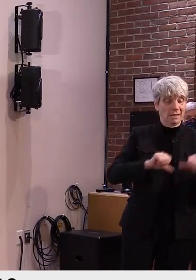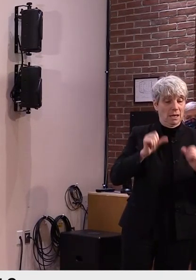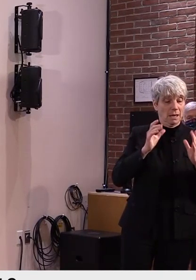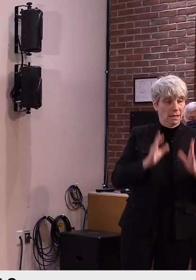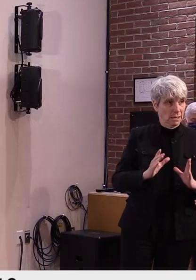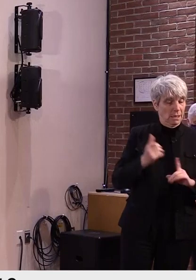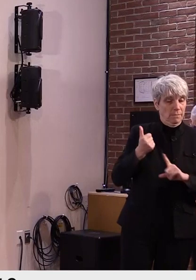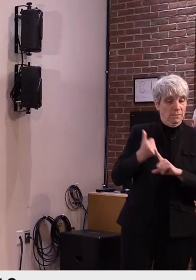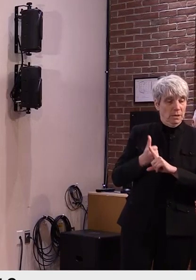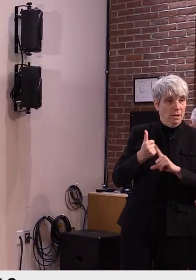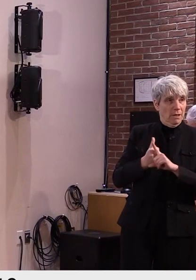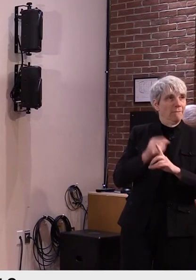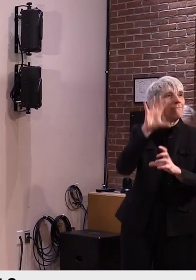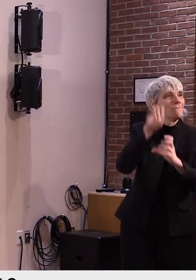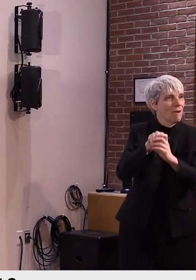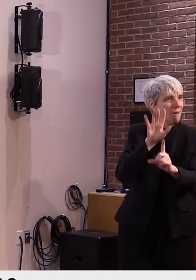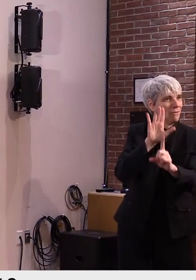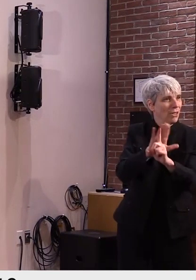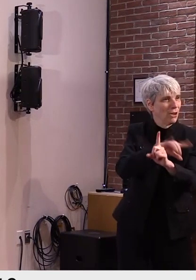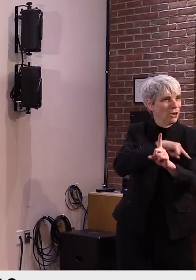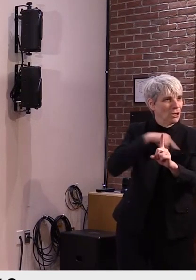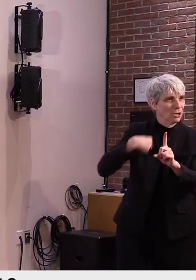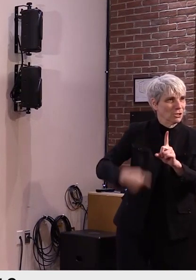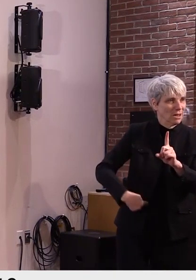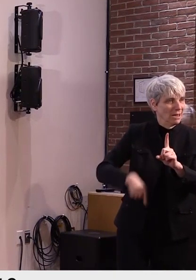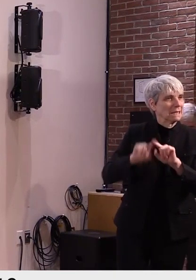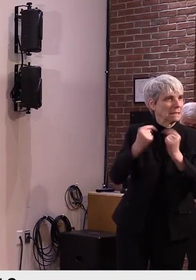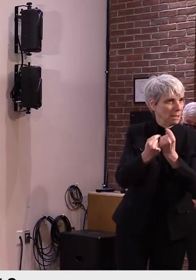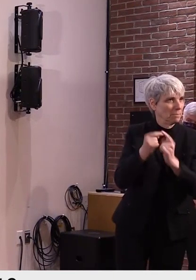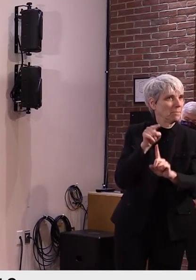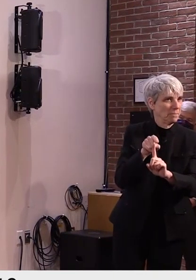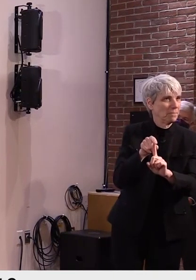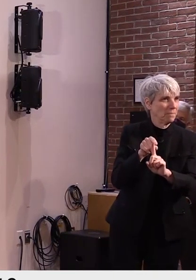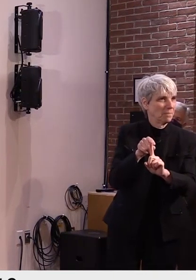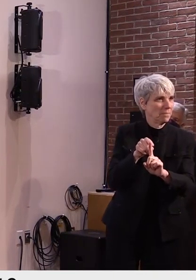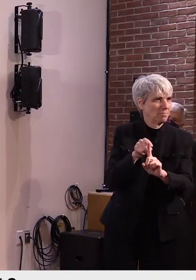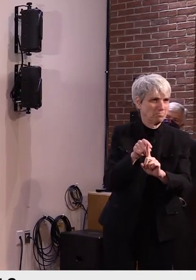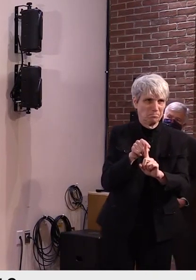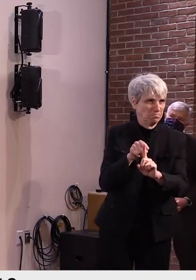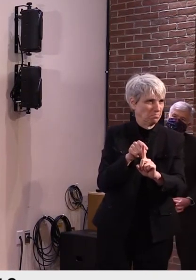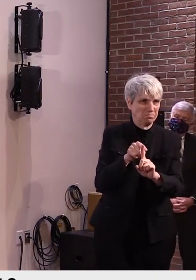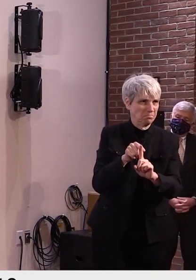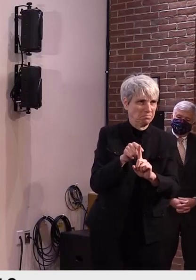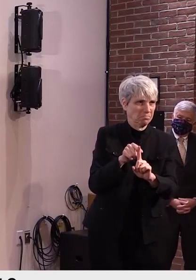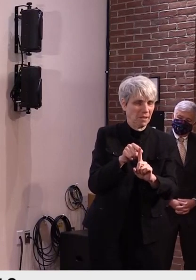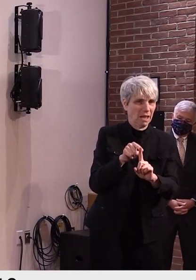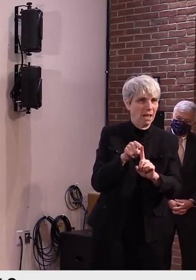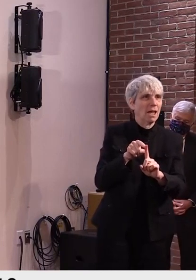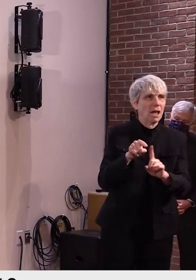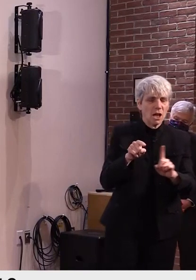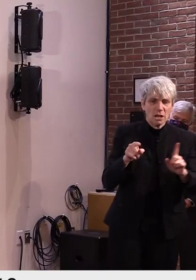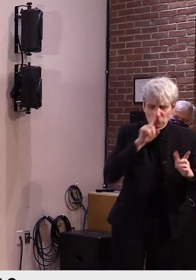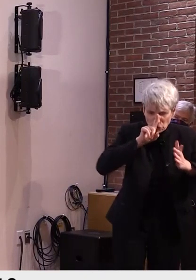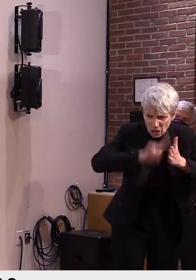establishment on that team. I've not heard anything that would corroborate the fact that this